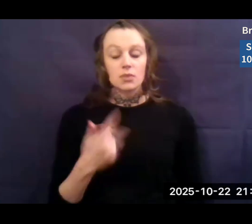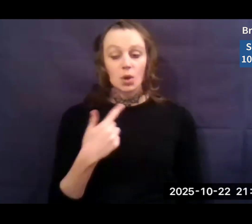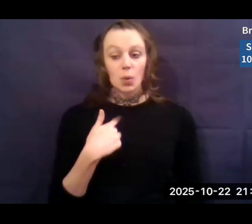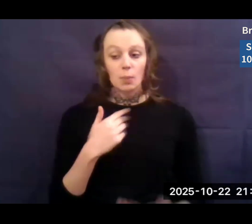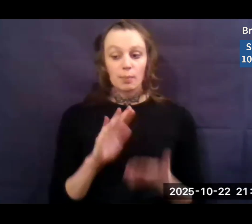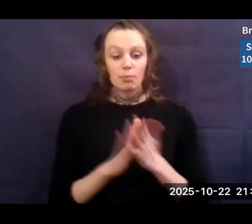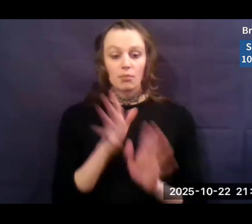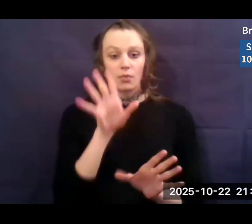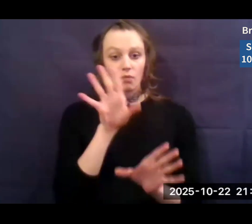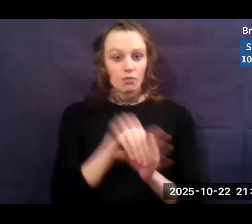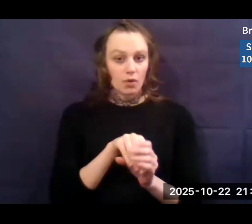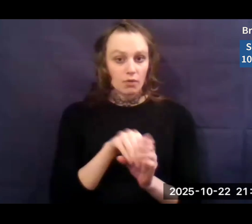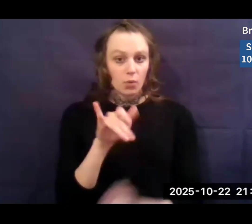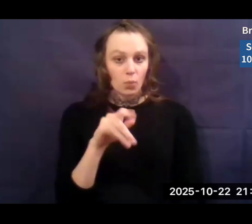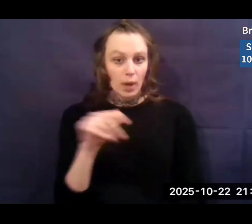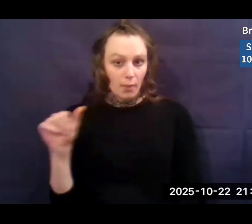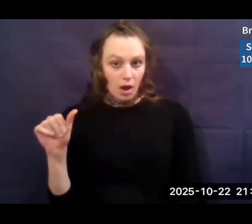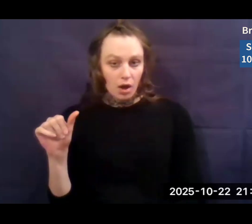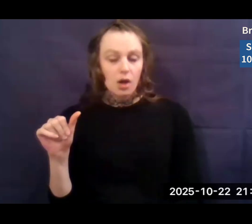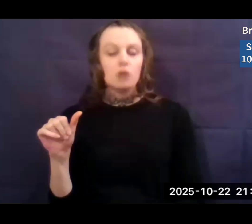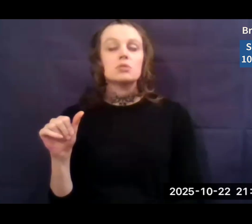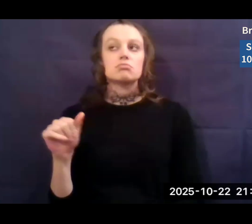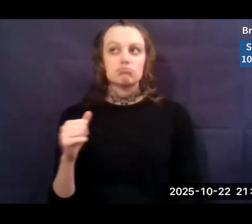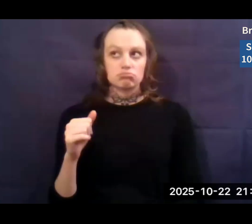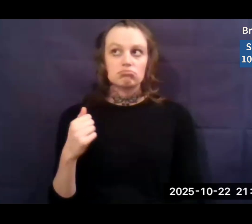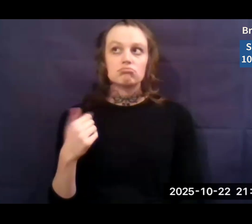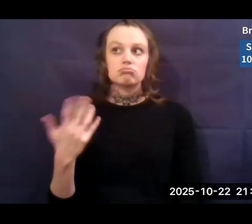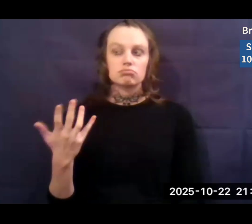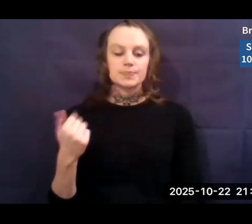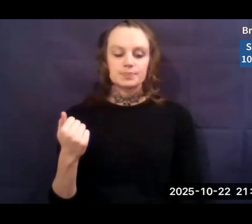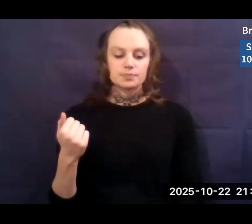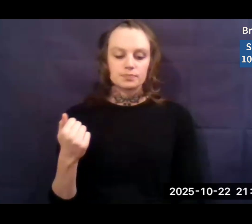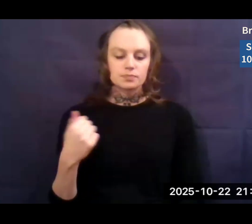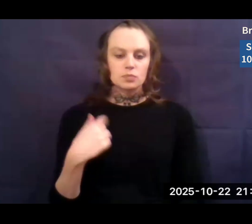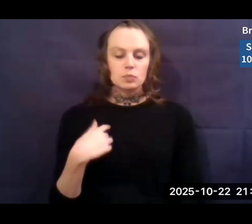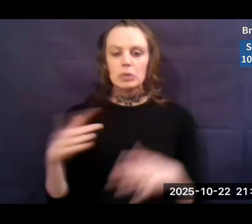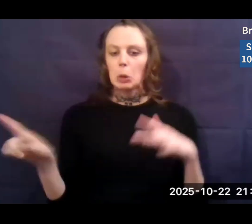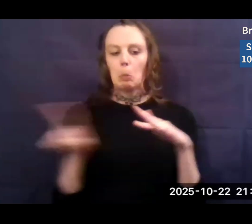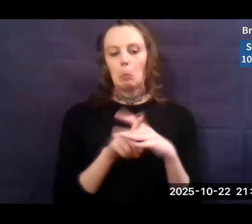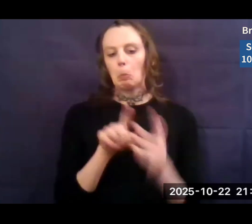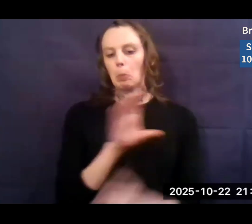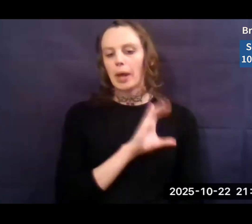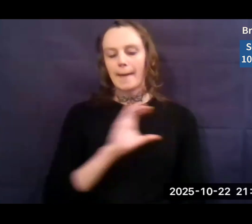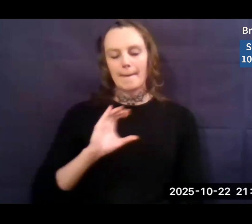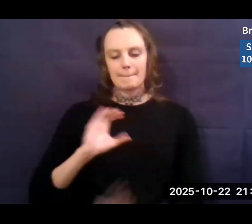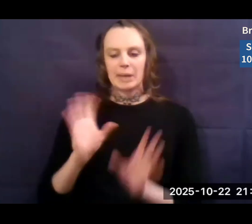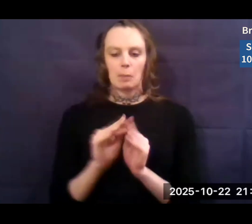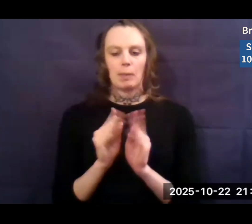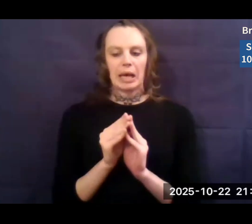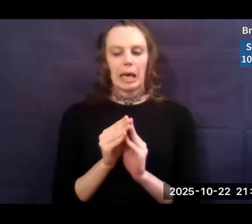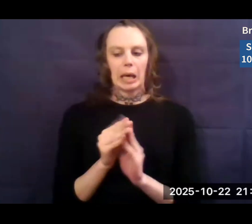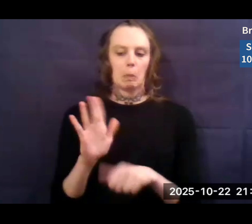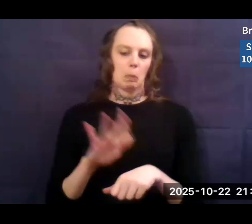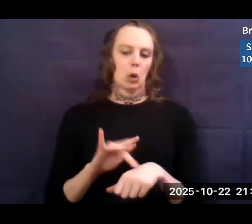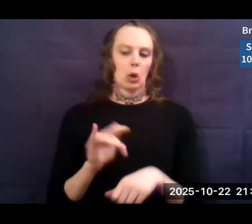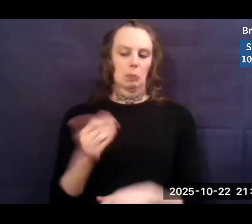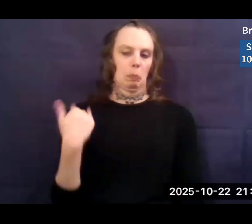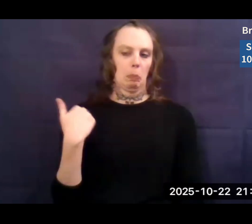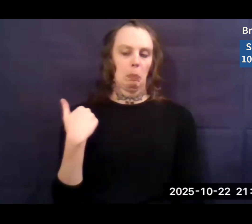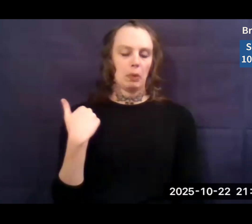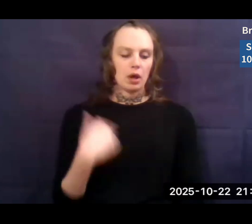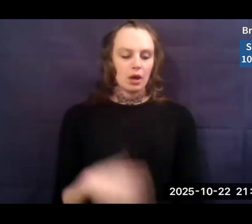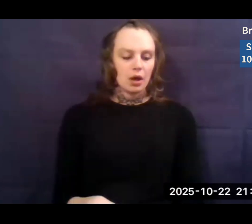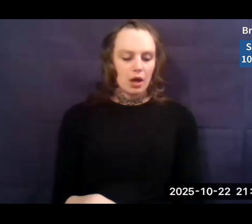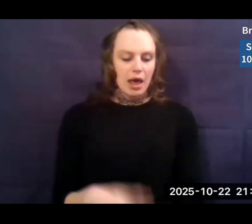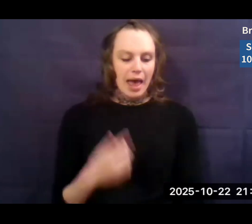involved, literally, I showed up at a committee meeting earlier this year and was immediately put in